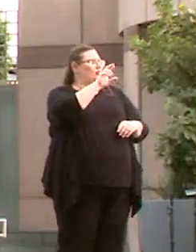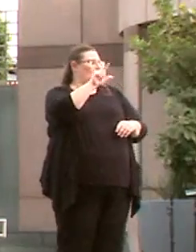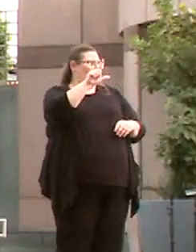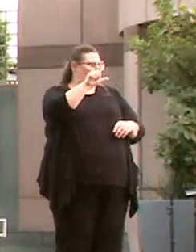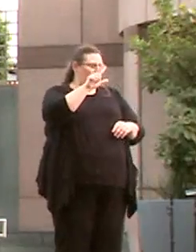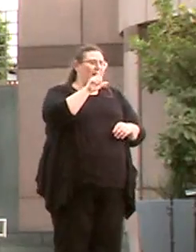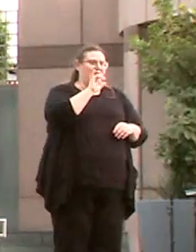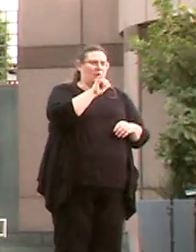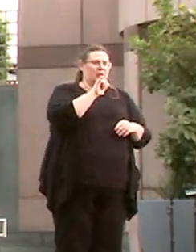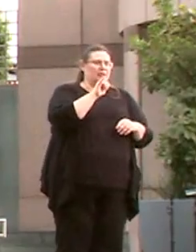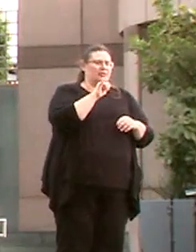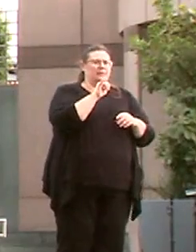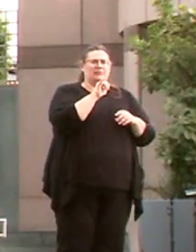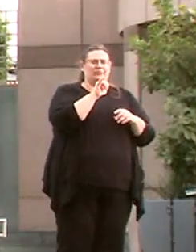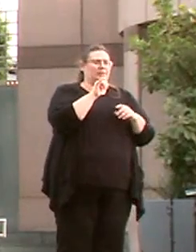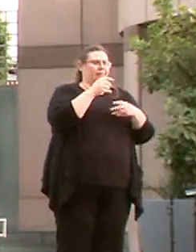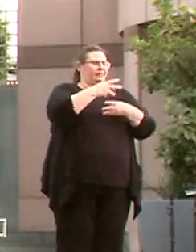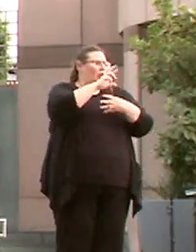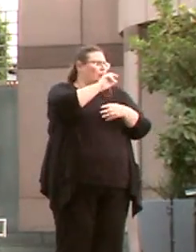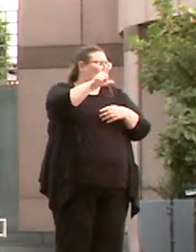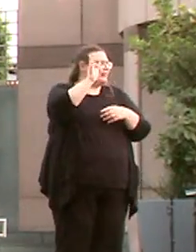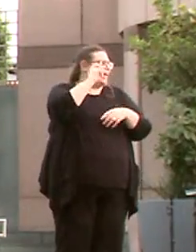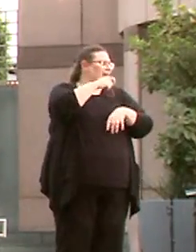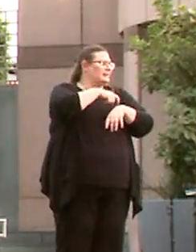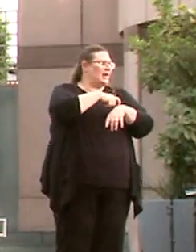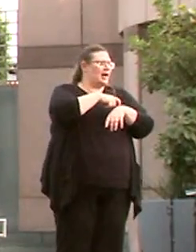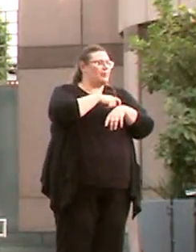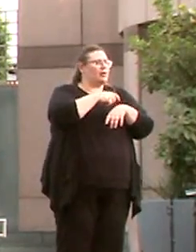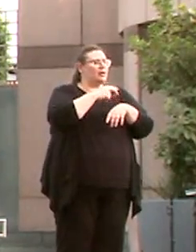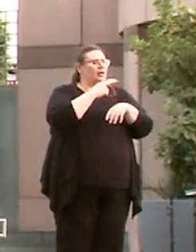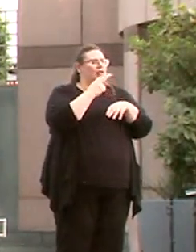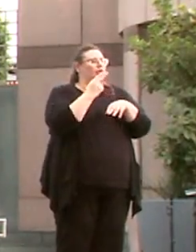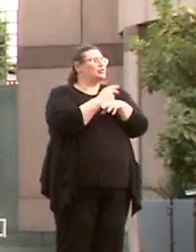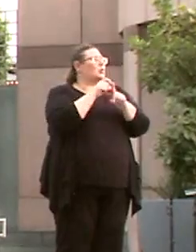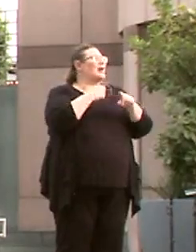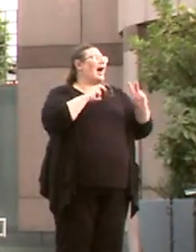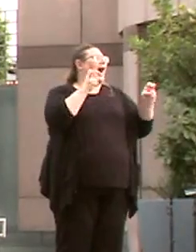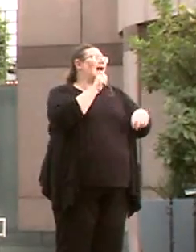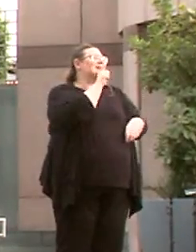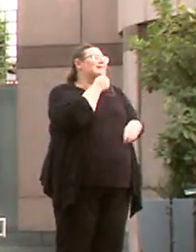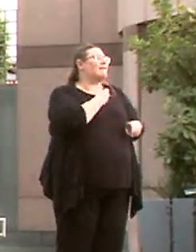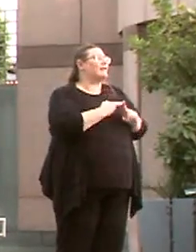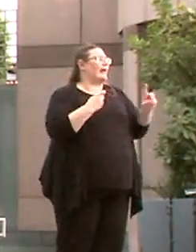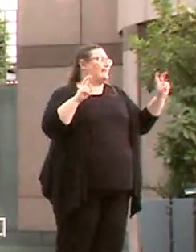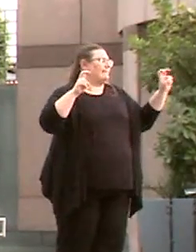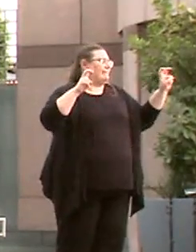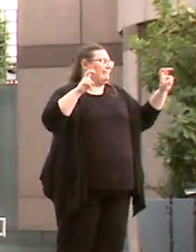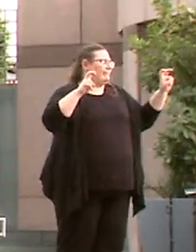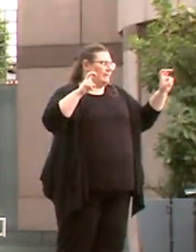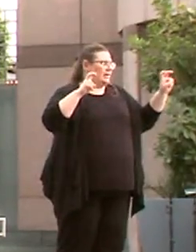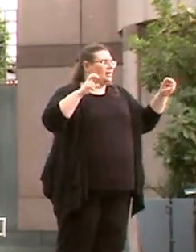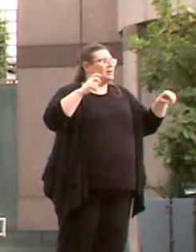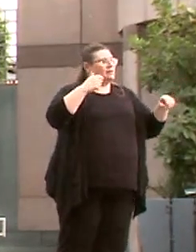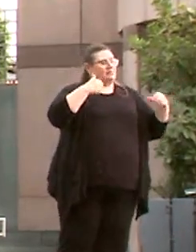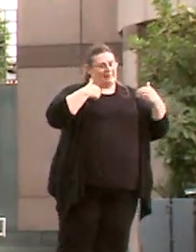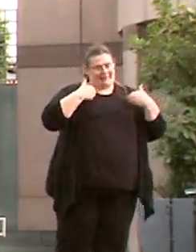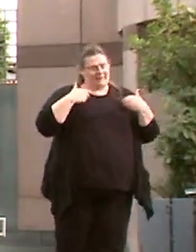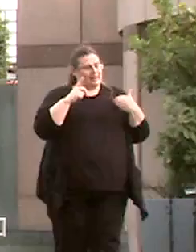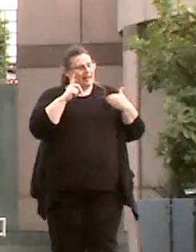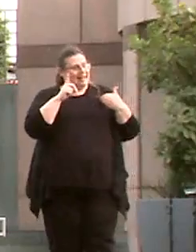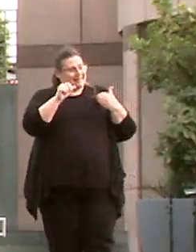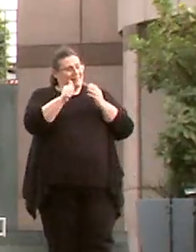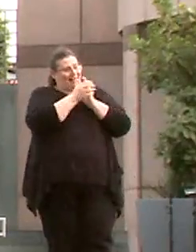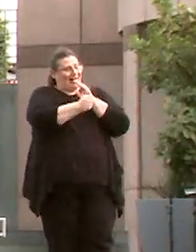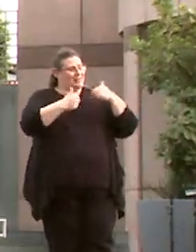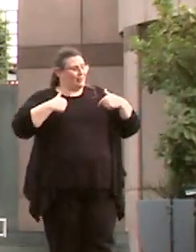reel, I at that point in time, I said the word "I suffer from." So here I am, the disability, expert,